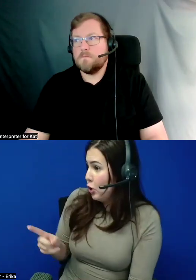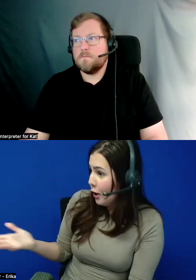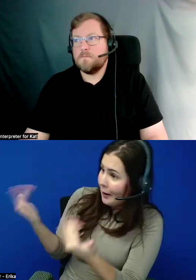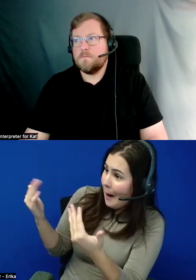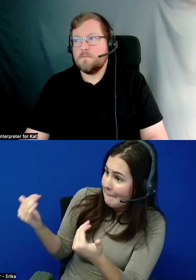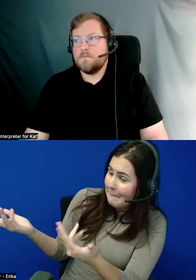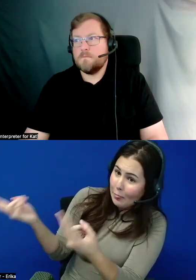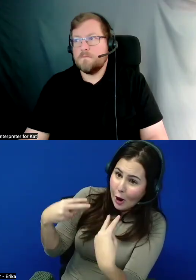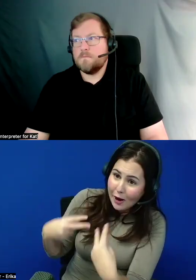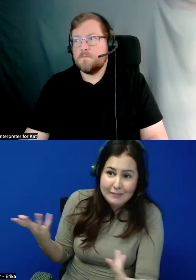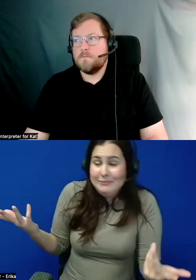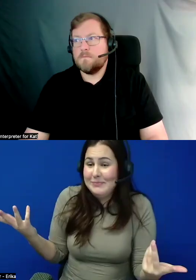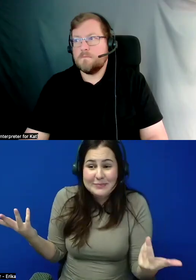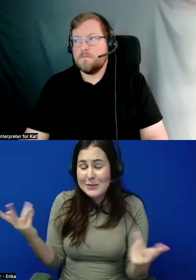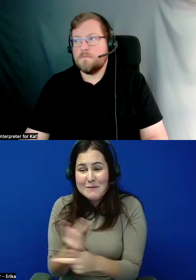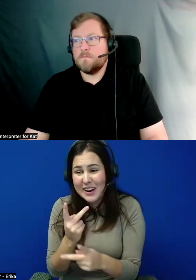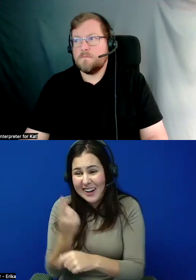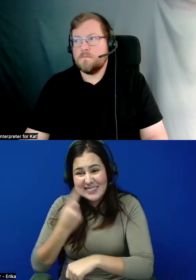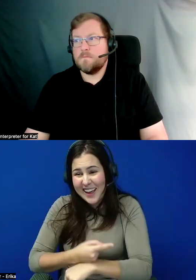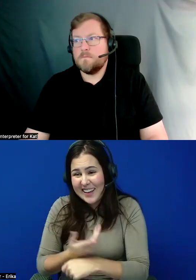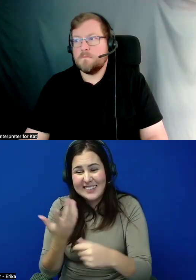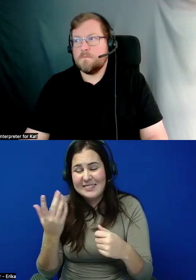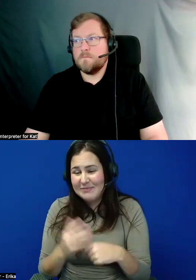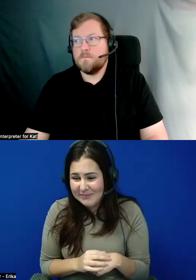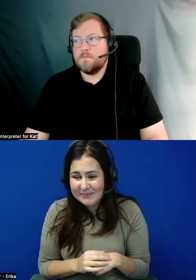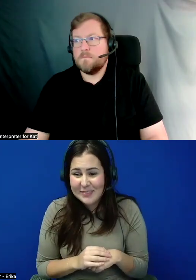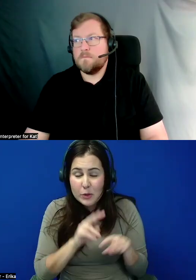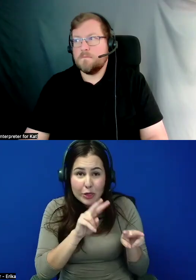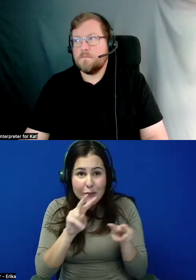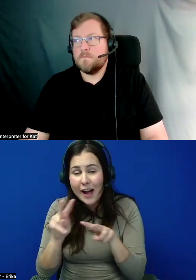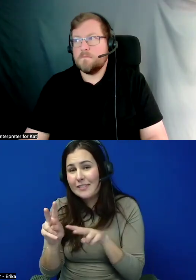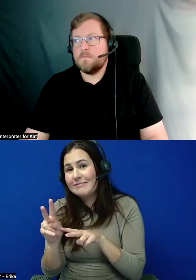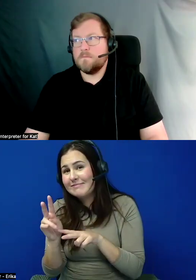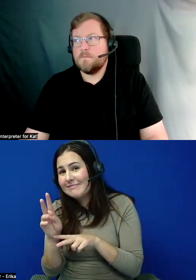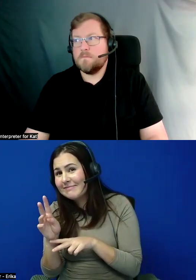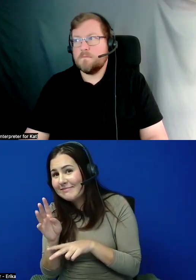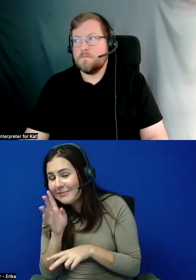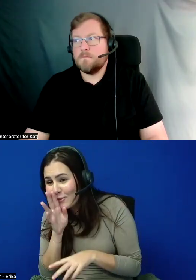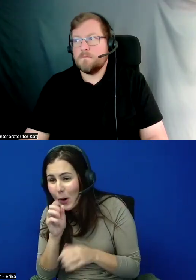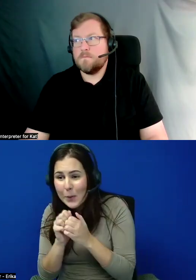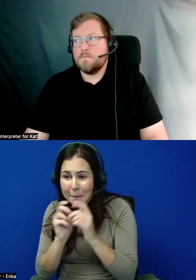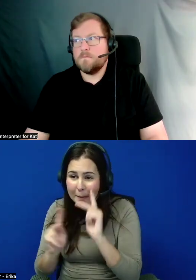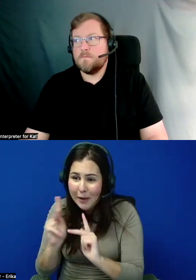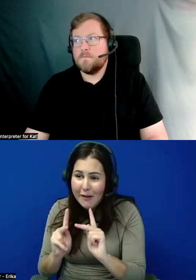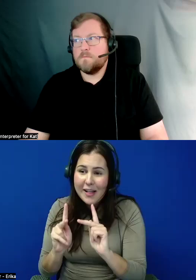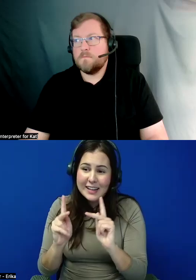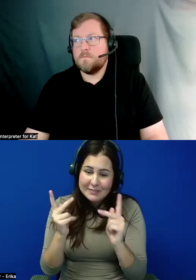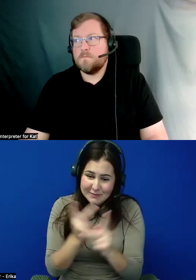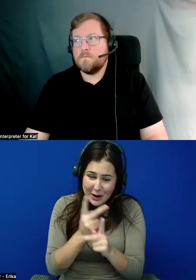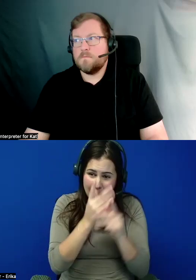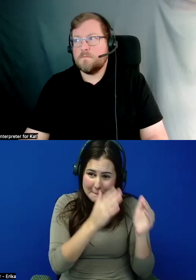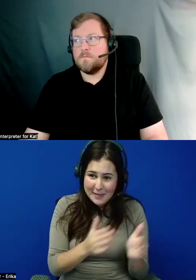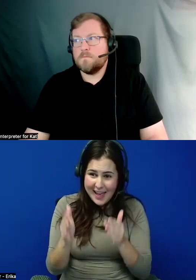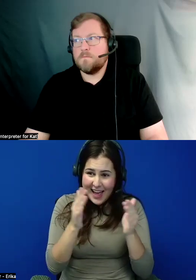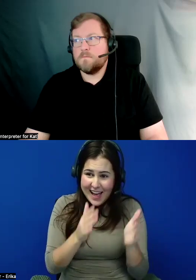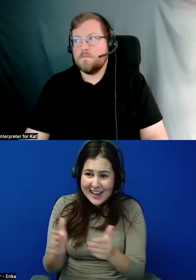on your boat. And we just looked around and talked to people until we put together a plan that felt like it would